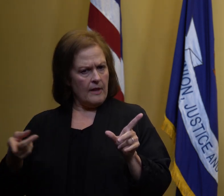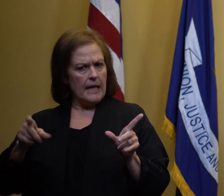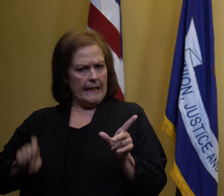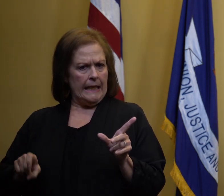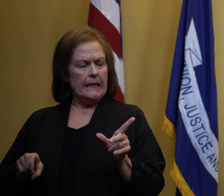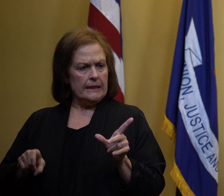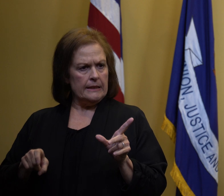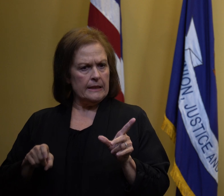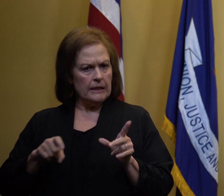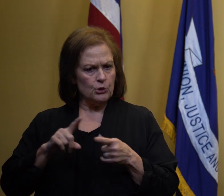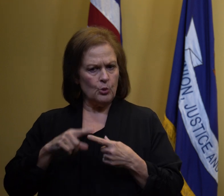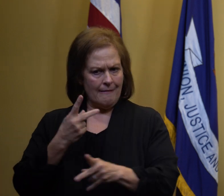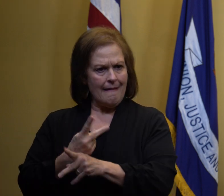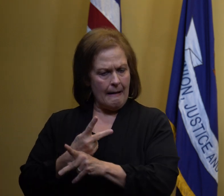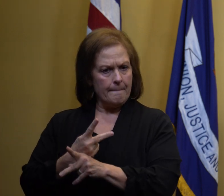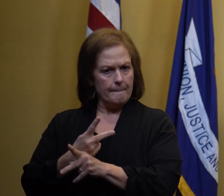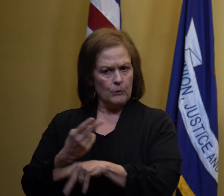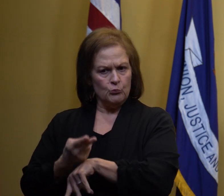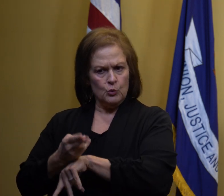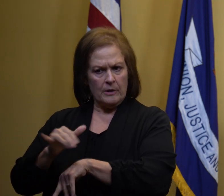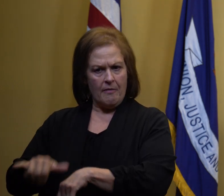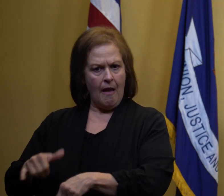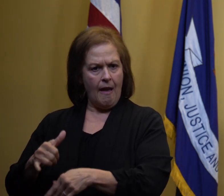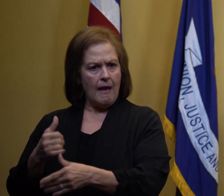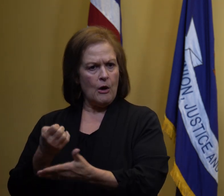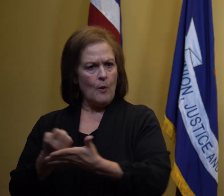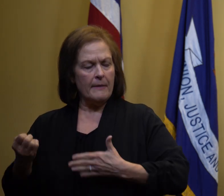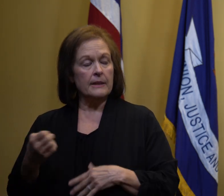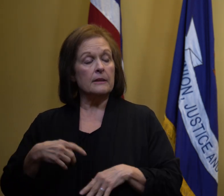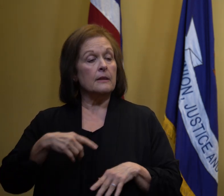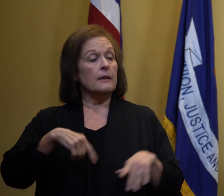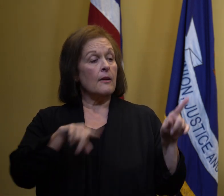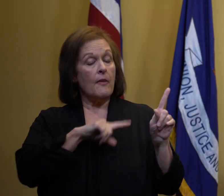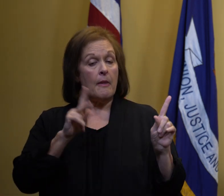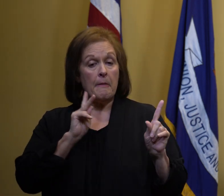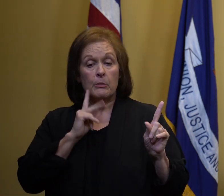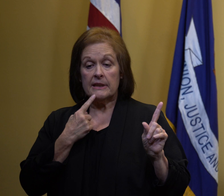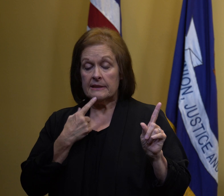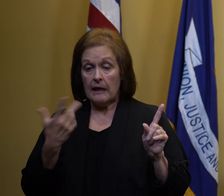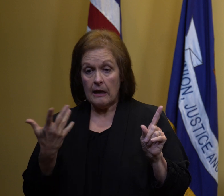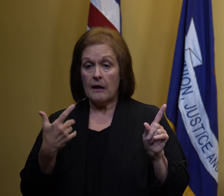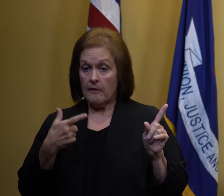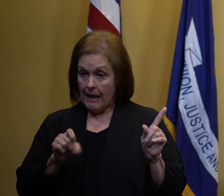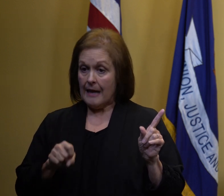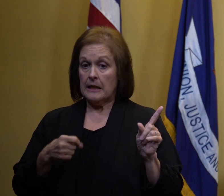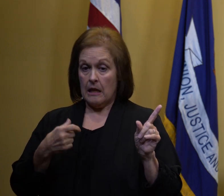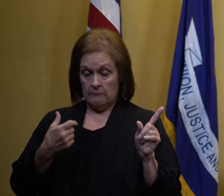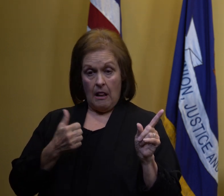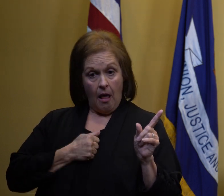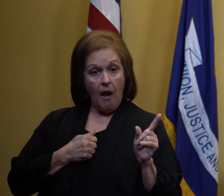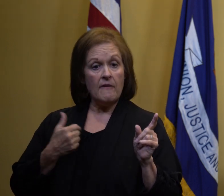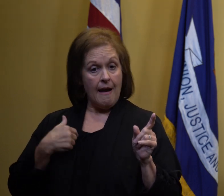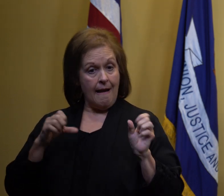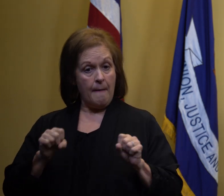force multipliers. We heard the public say, hey, while they love the public comment